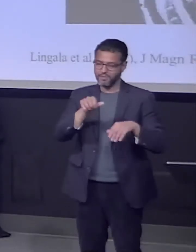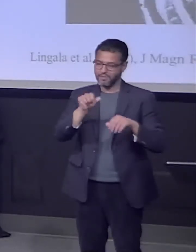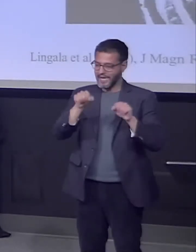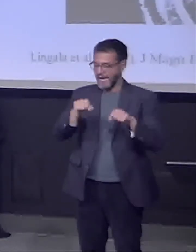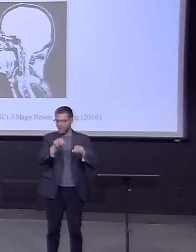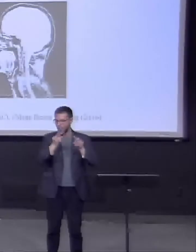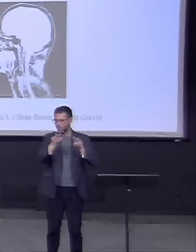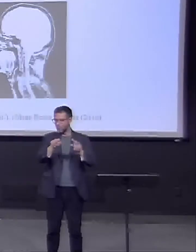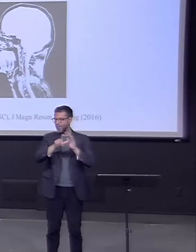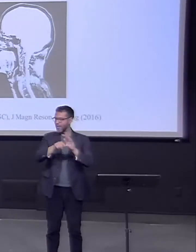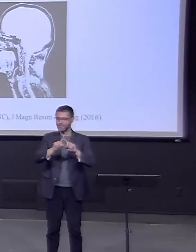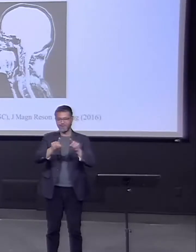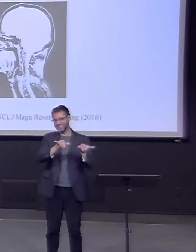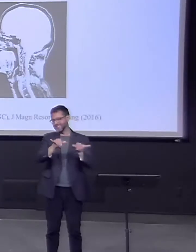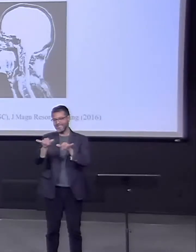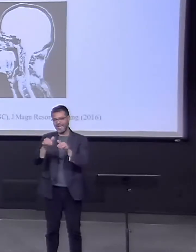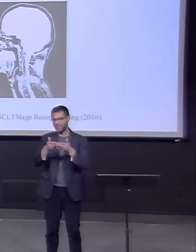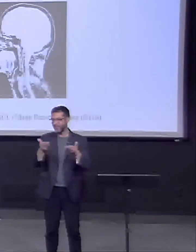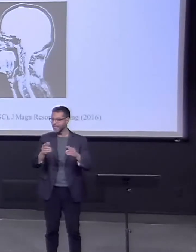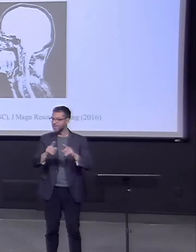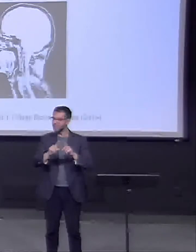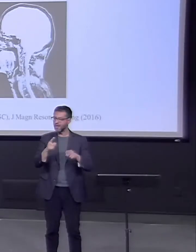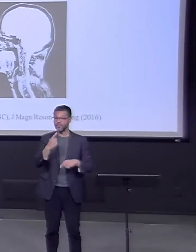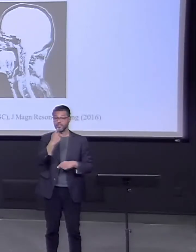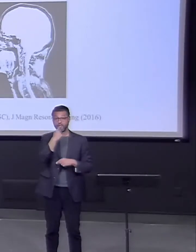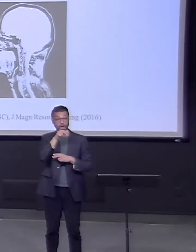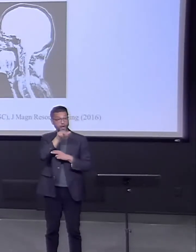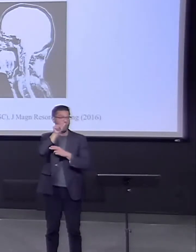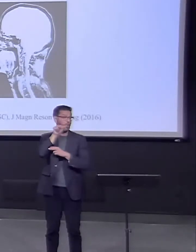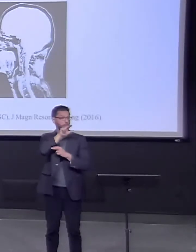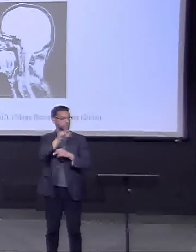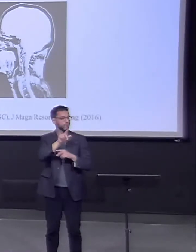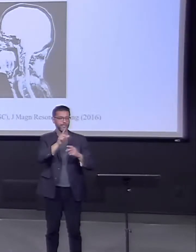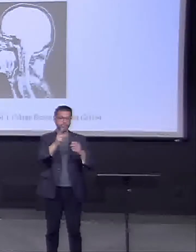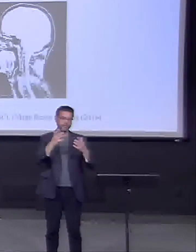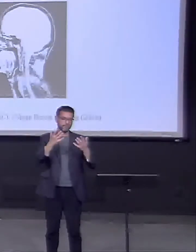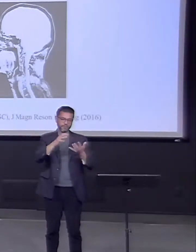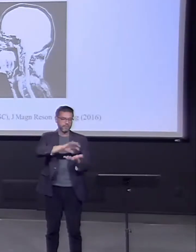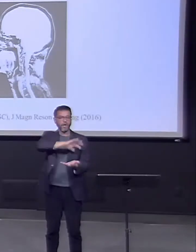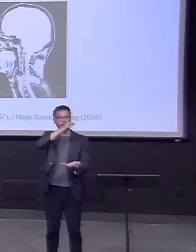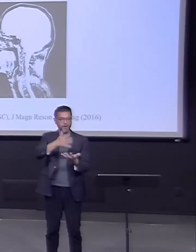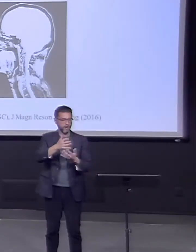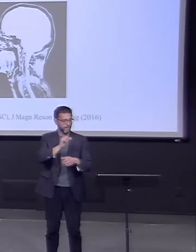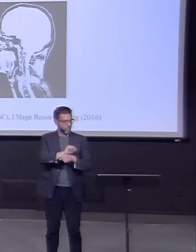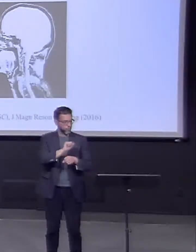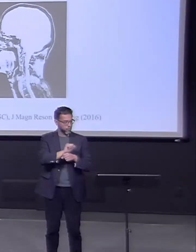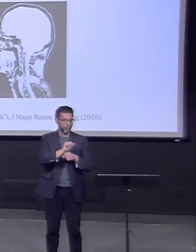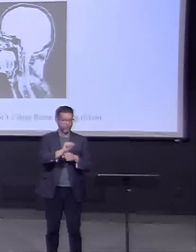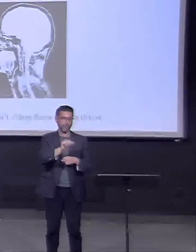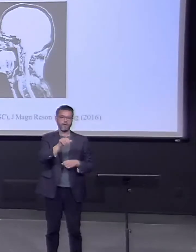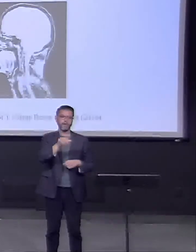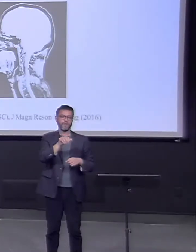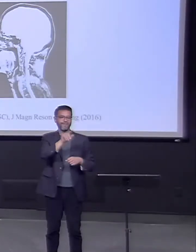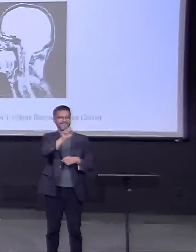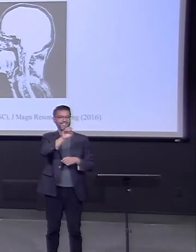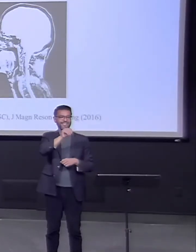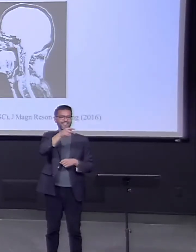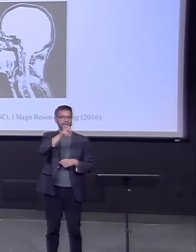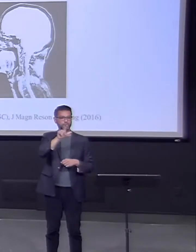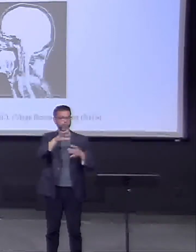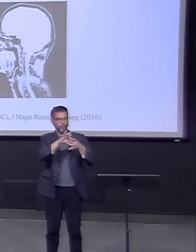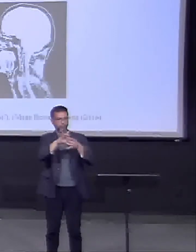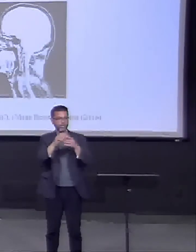It's the same thing. The tongue does a ton of work in coordination, temporal coordination with the mandibular, with the lips, with